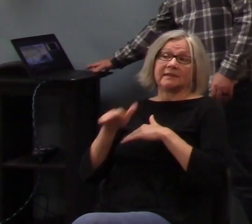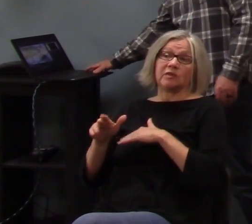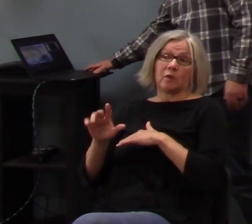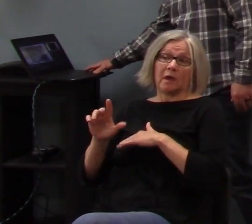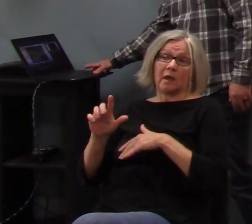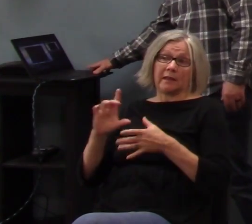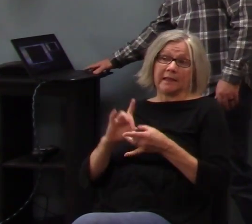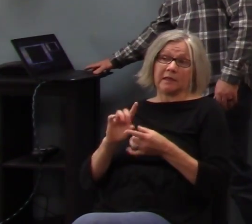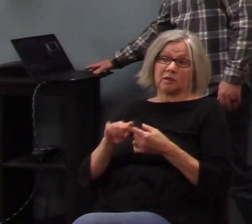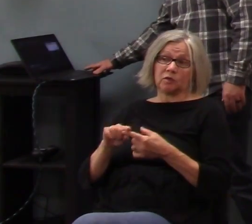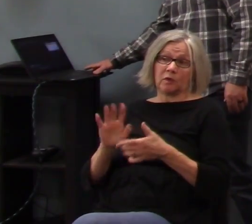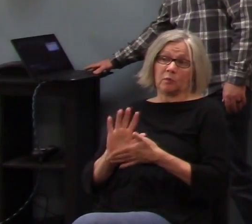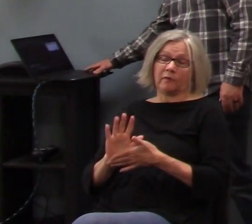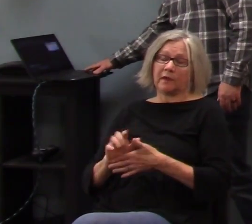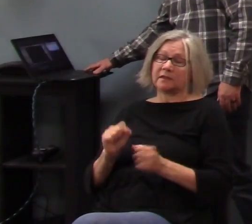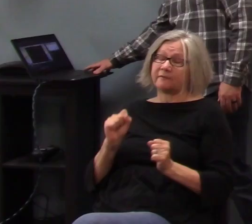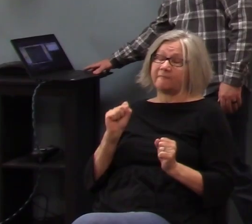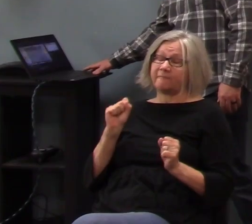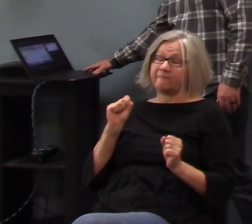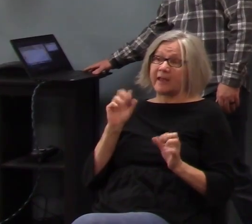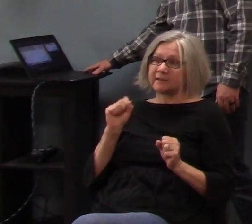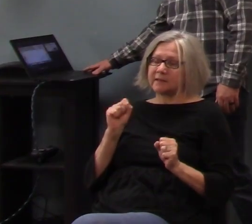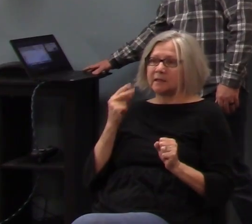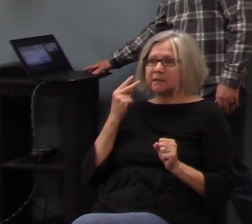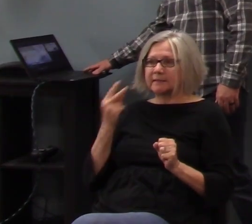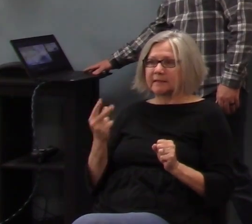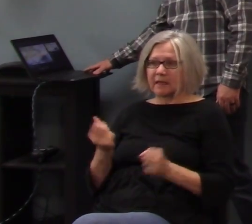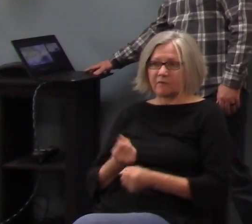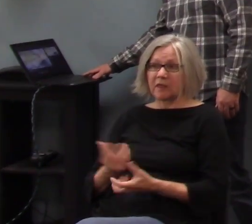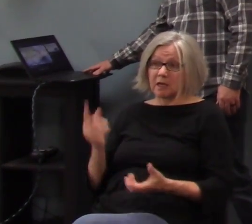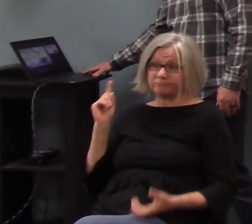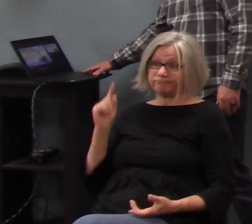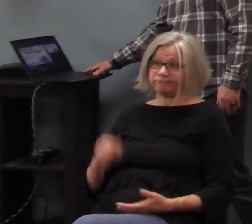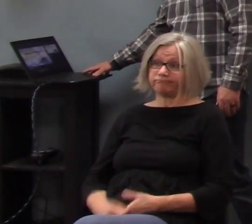Okay. I think it's fantastic, or fascinating to see all this stuff.